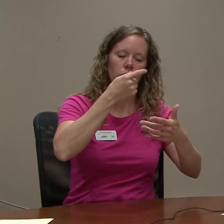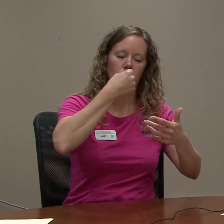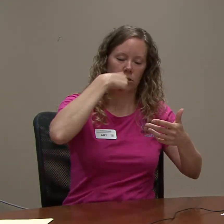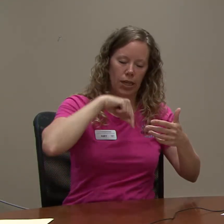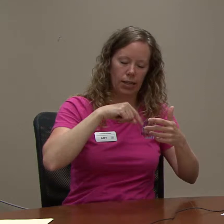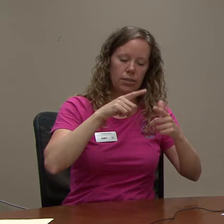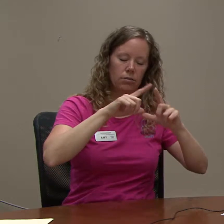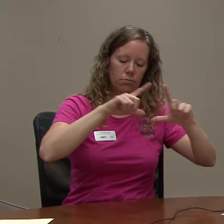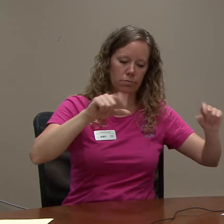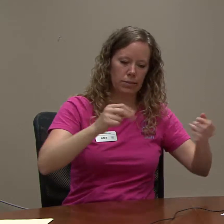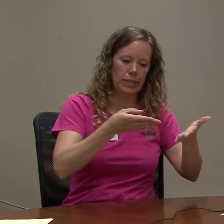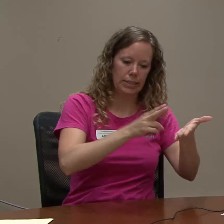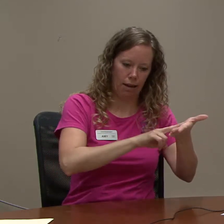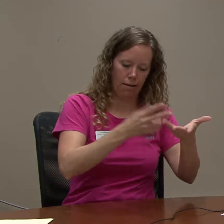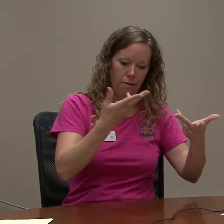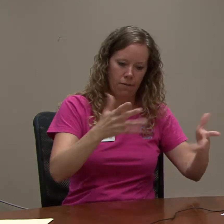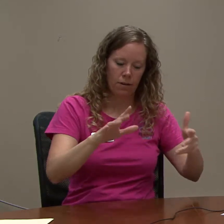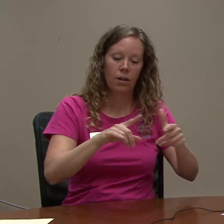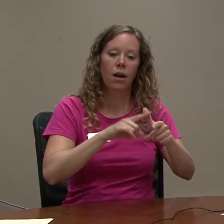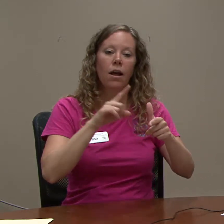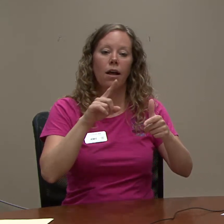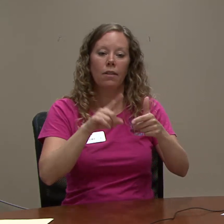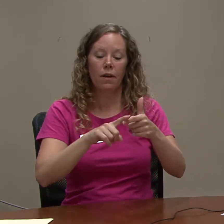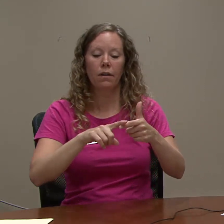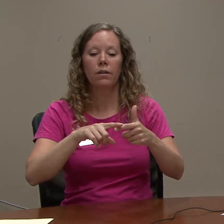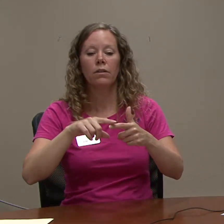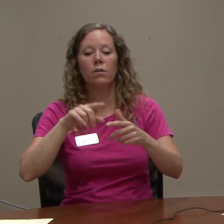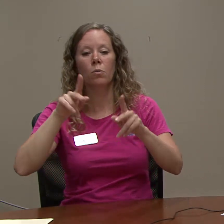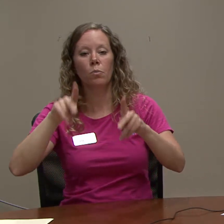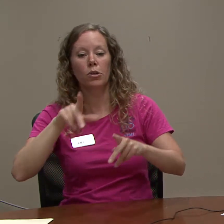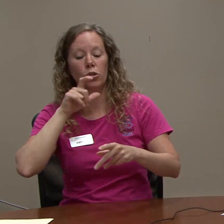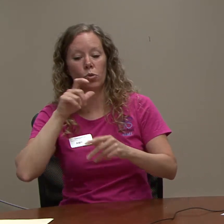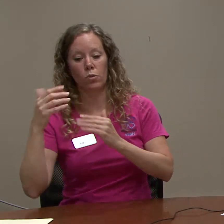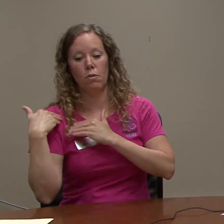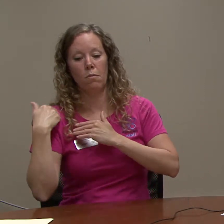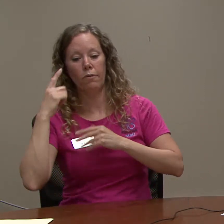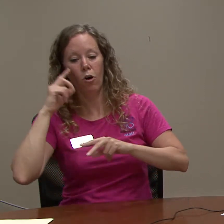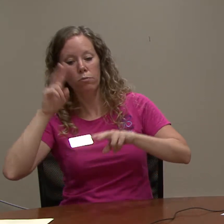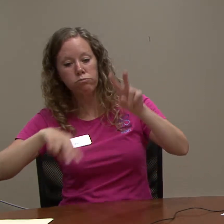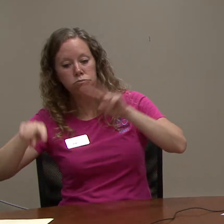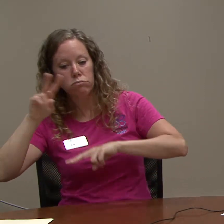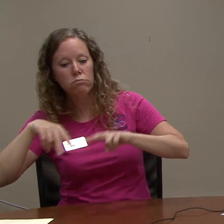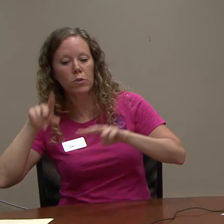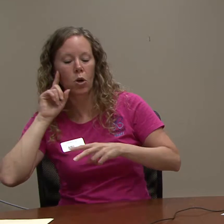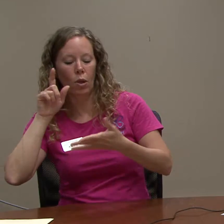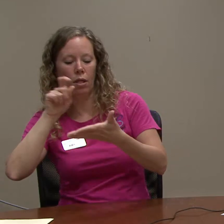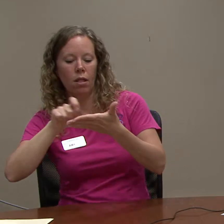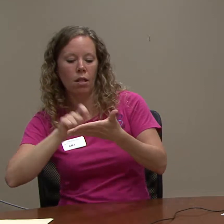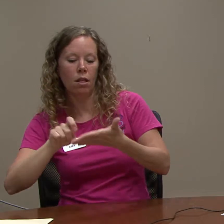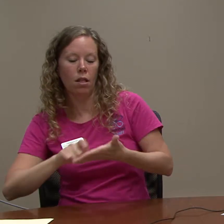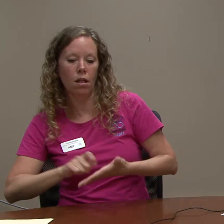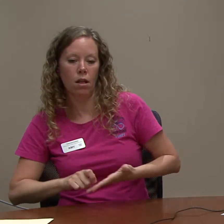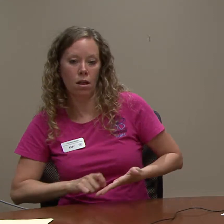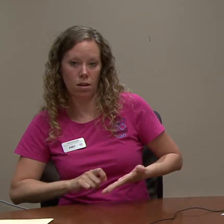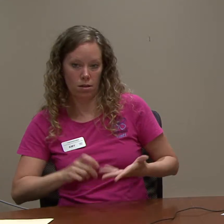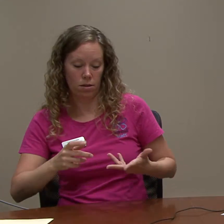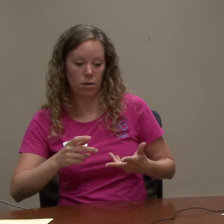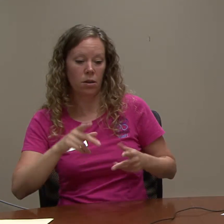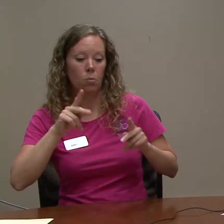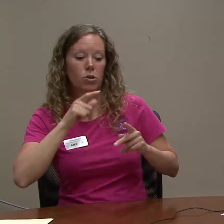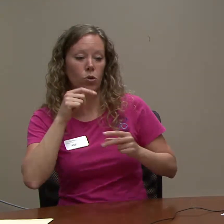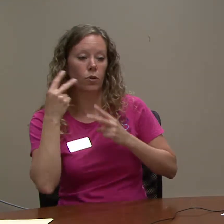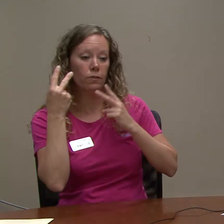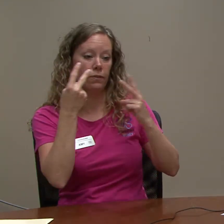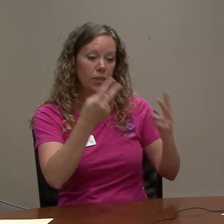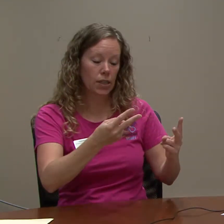screener will conduct the screening test and document responses on the screening tool. The visitor must answer and pass the screening test in order